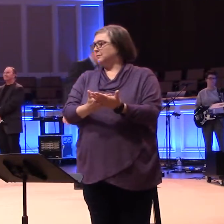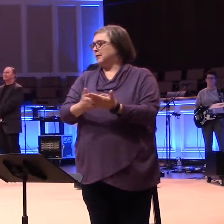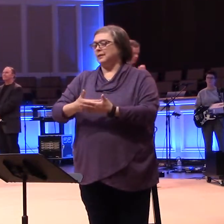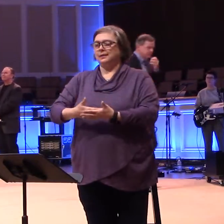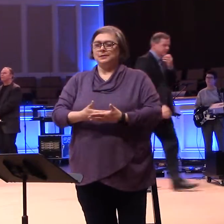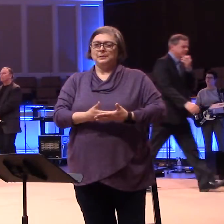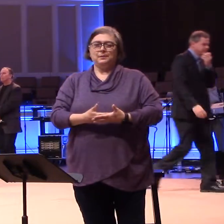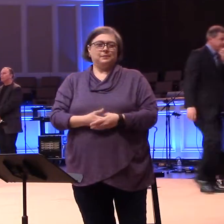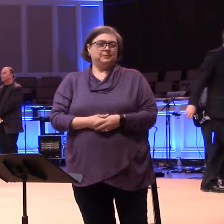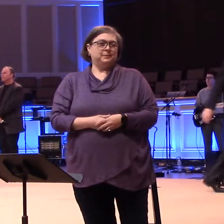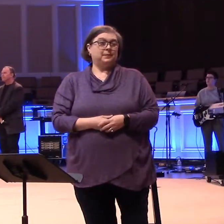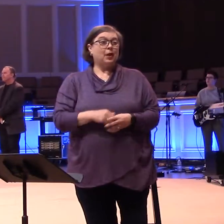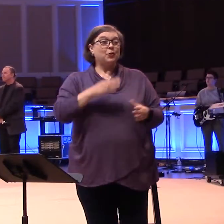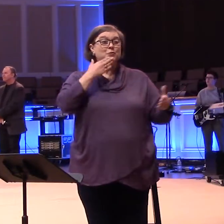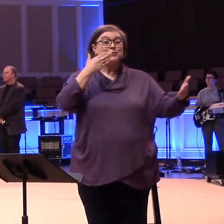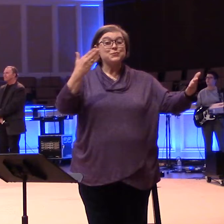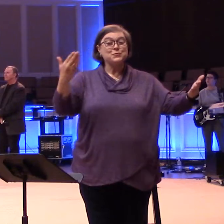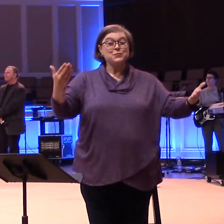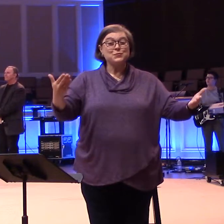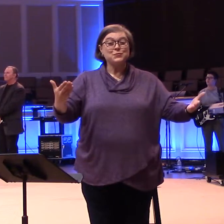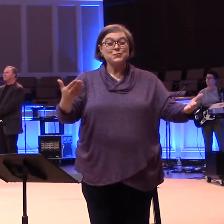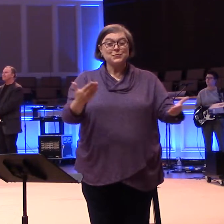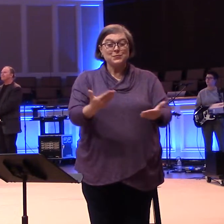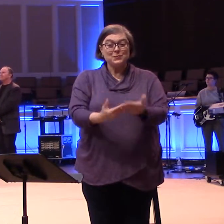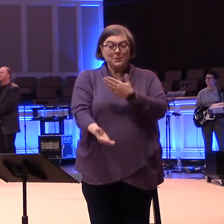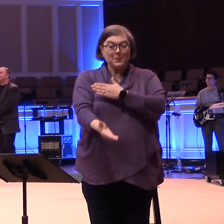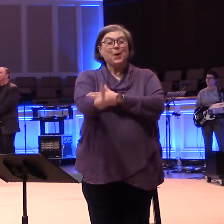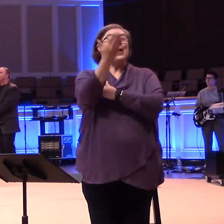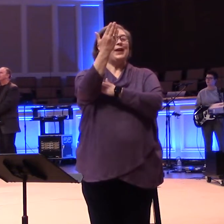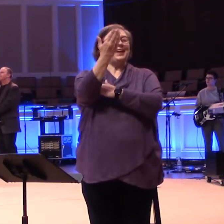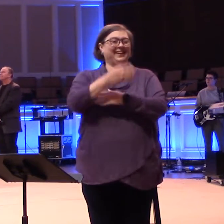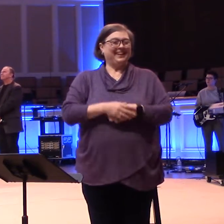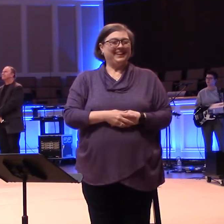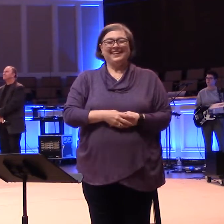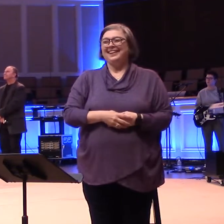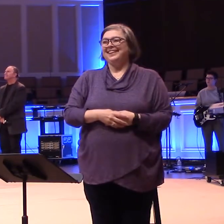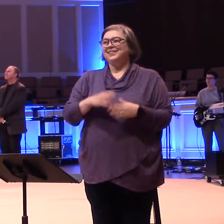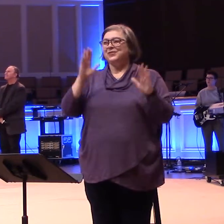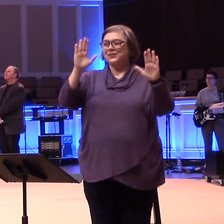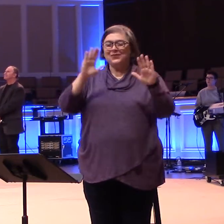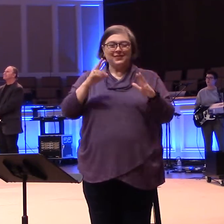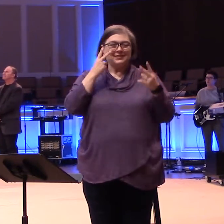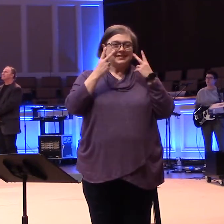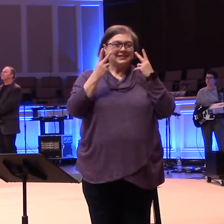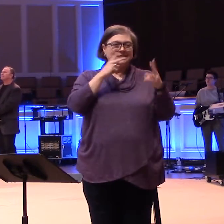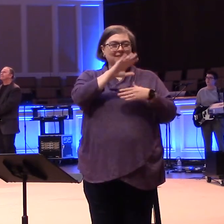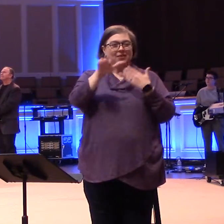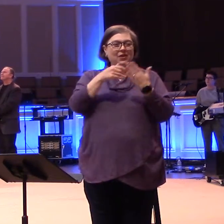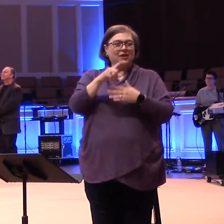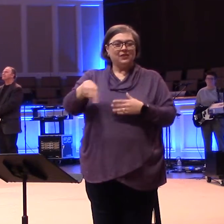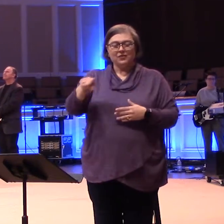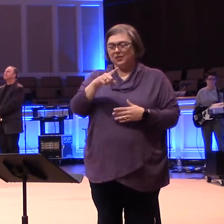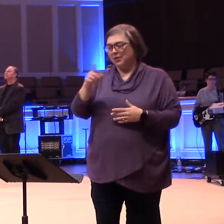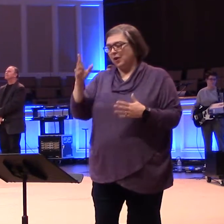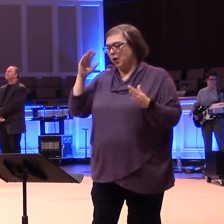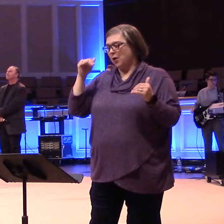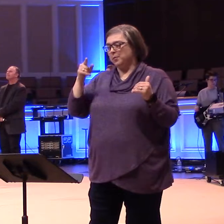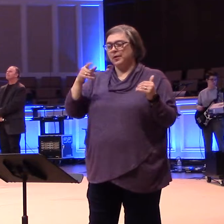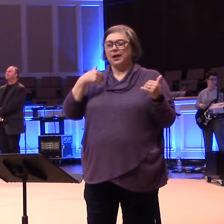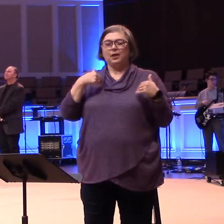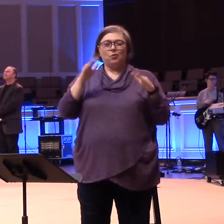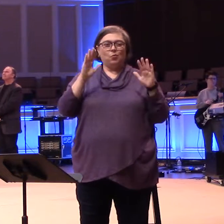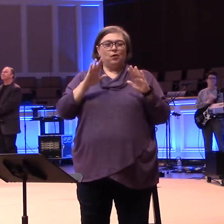Good morning. I'd like to welcome you to worship this morning. It's wonderful to see all of you. Hope you had a wonderful time during Thanksgiving